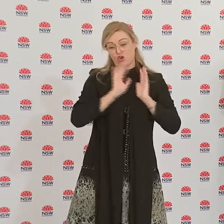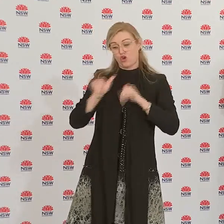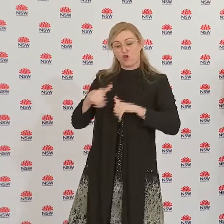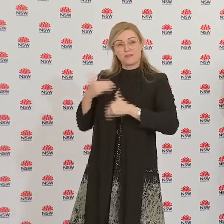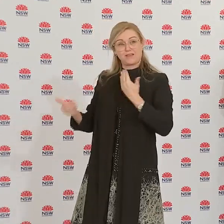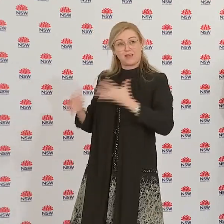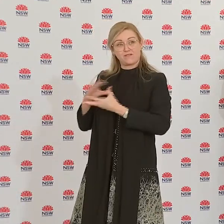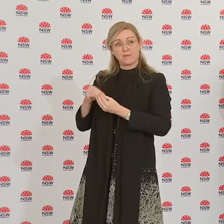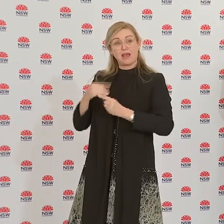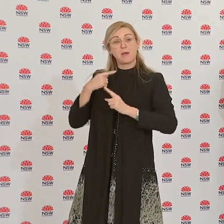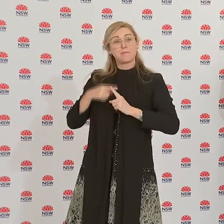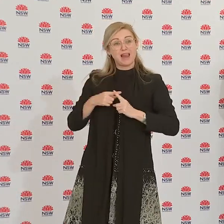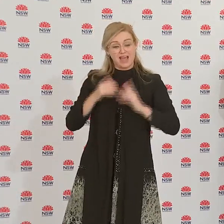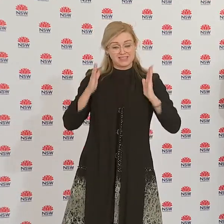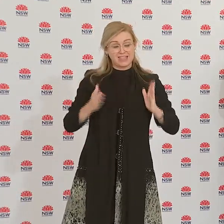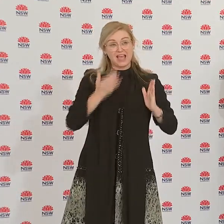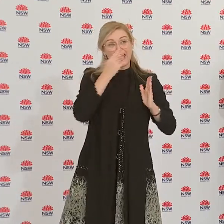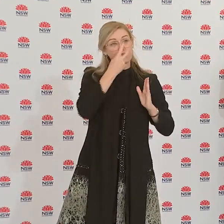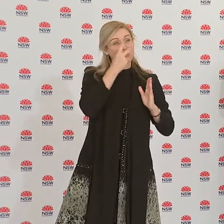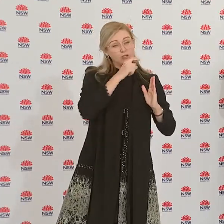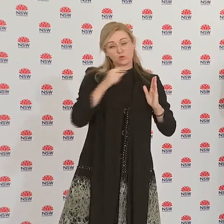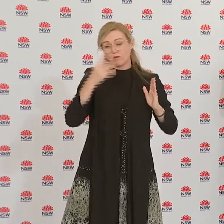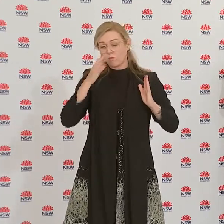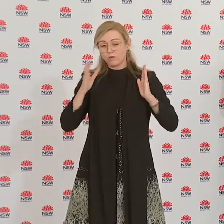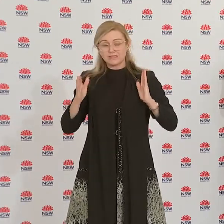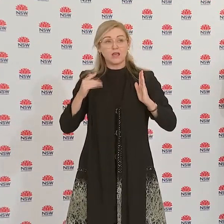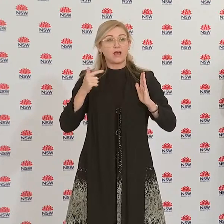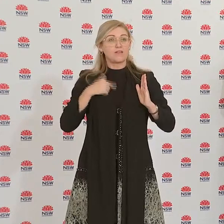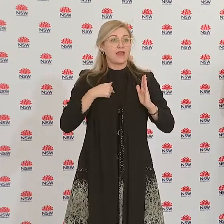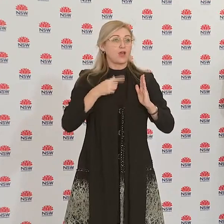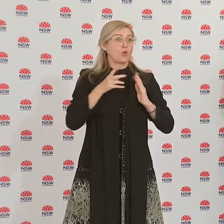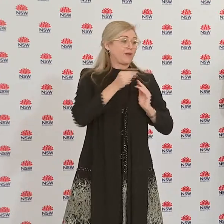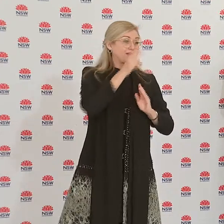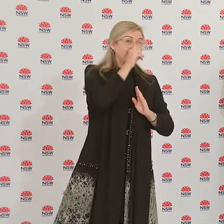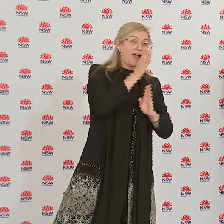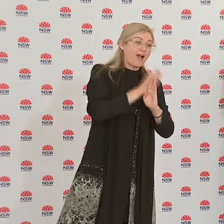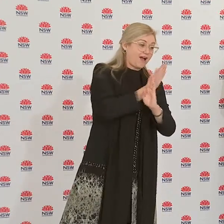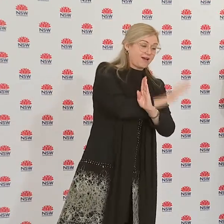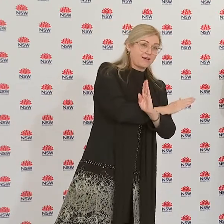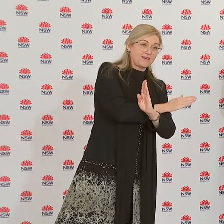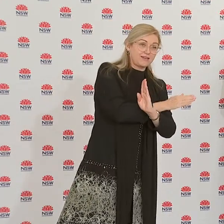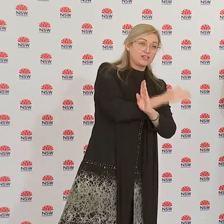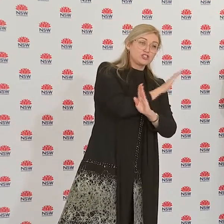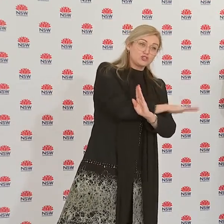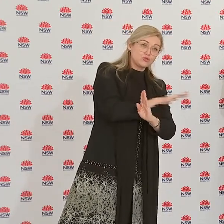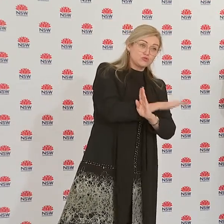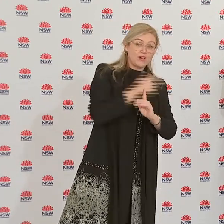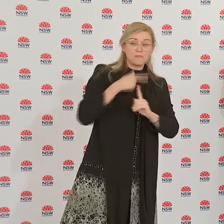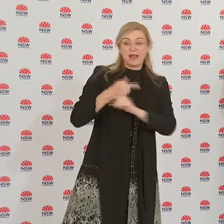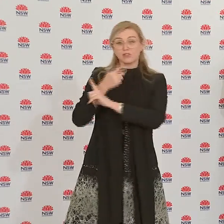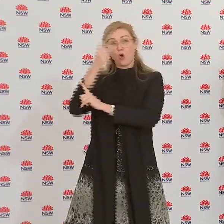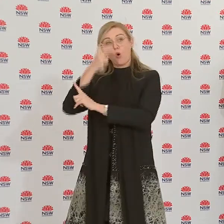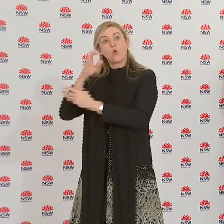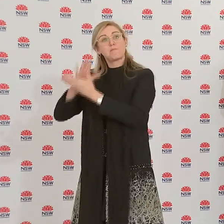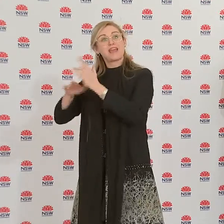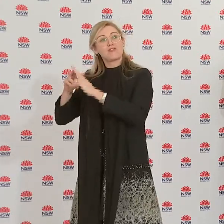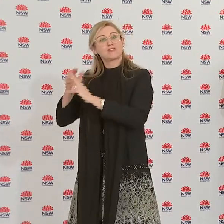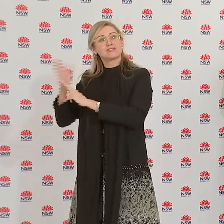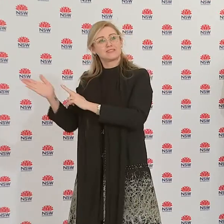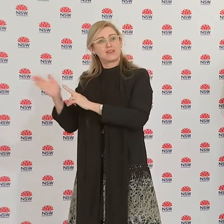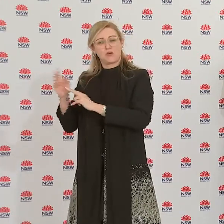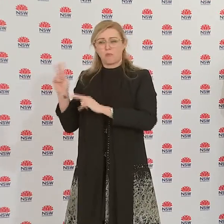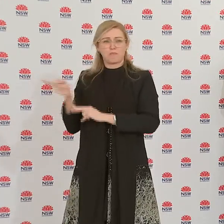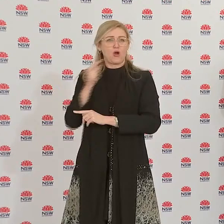gone out and vaccinated, at various processing plants, and that's part of the strategy to actually target those